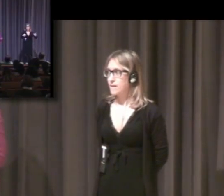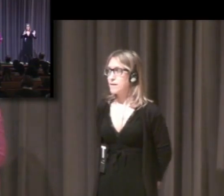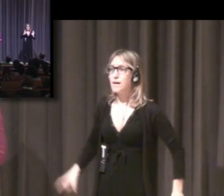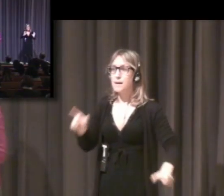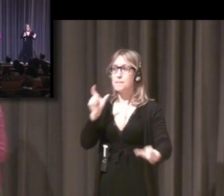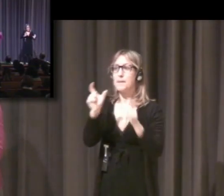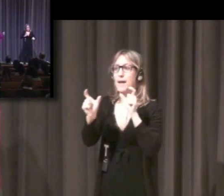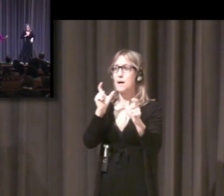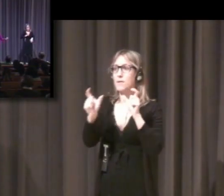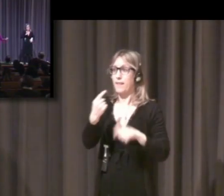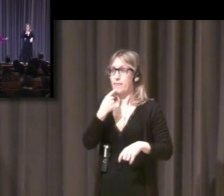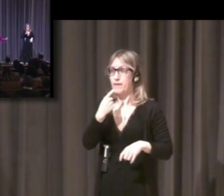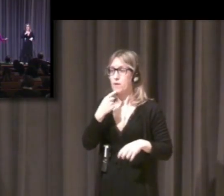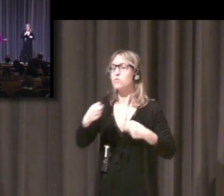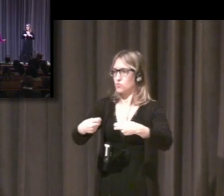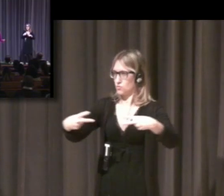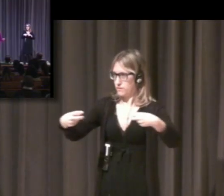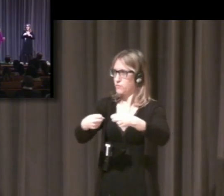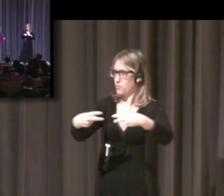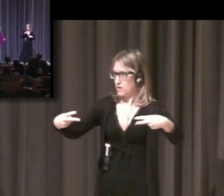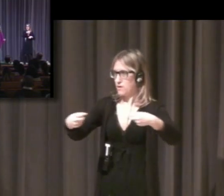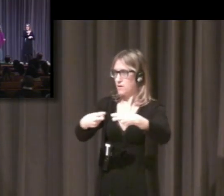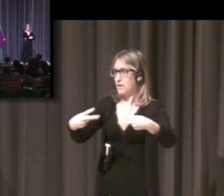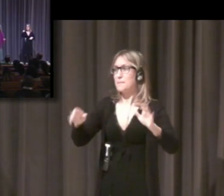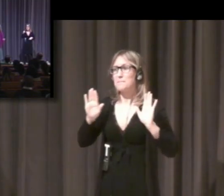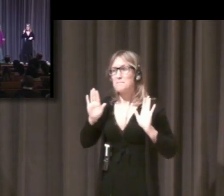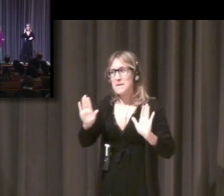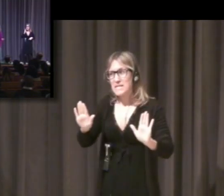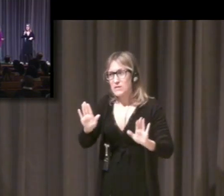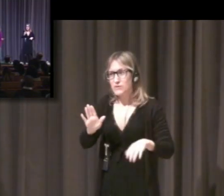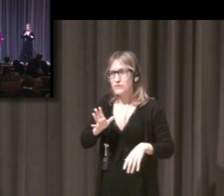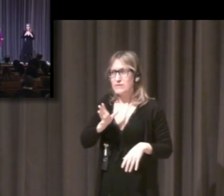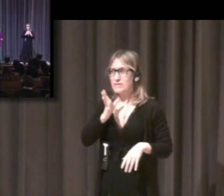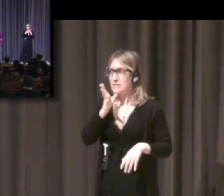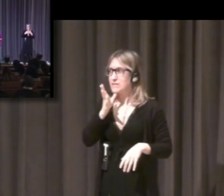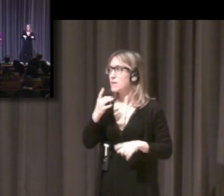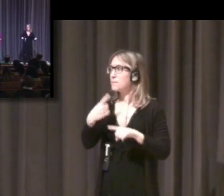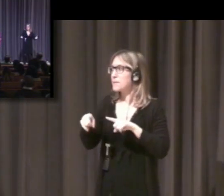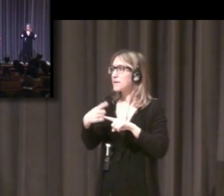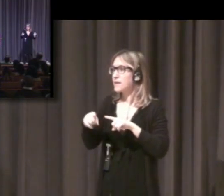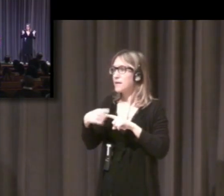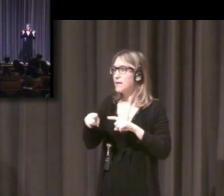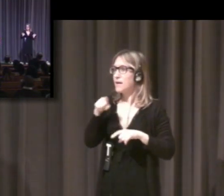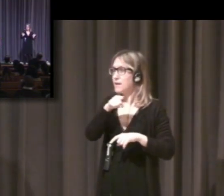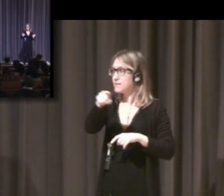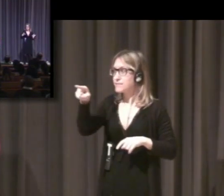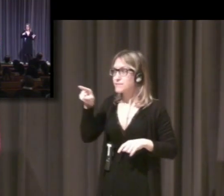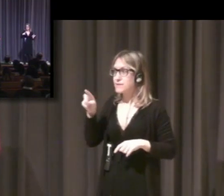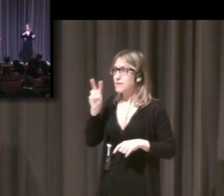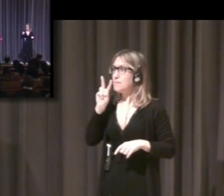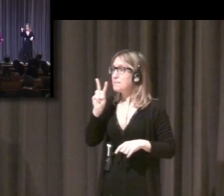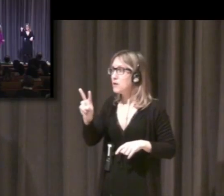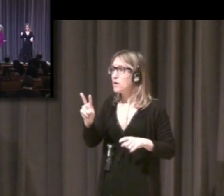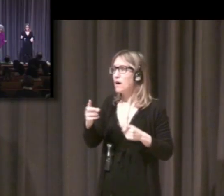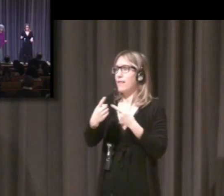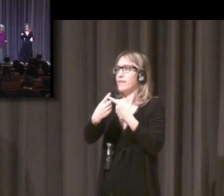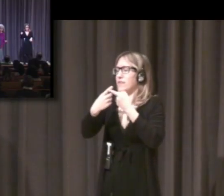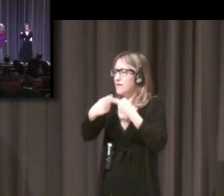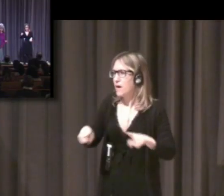be able to see the vast difference between what a hearing person hears and what a